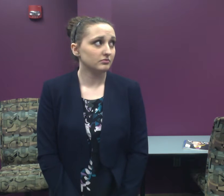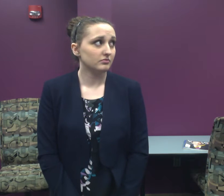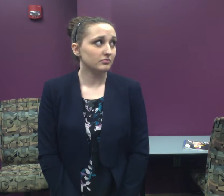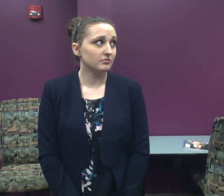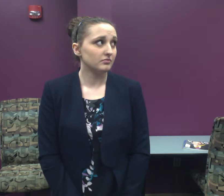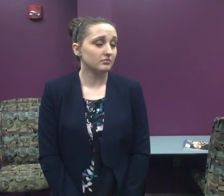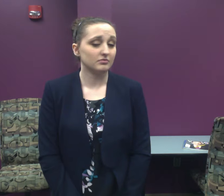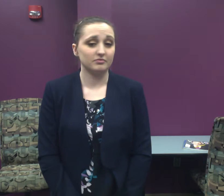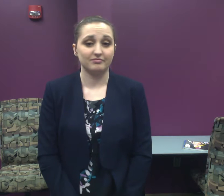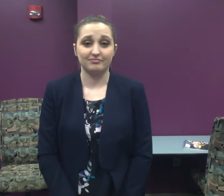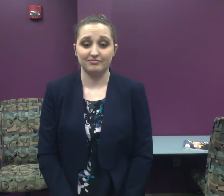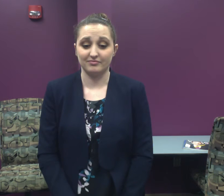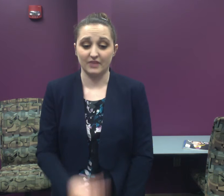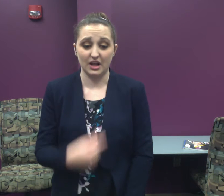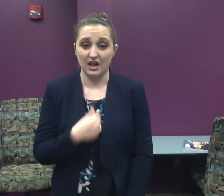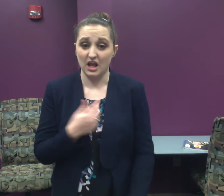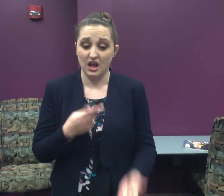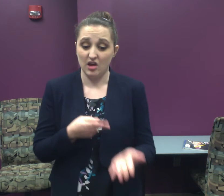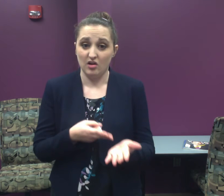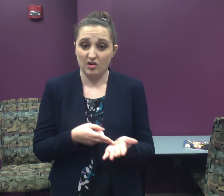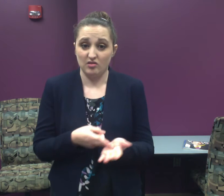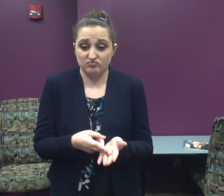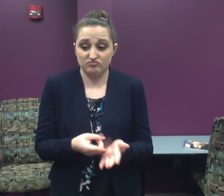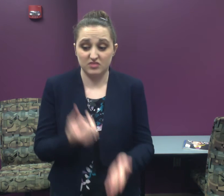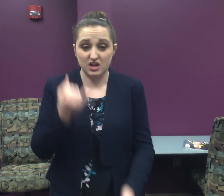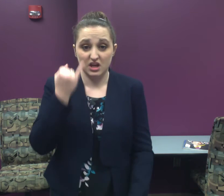the street of places like St. Petersburg or Leningrad,